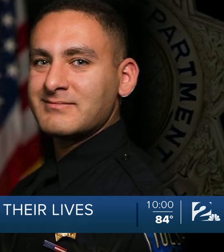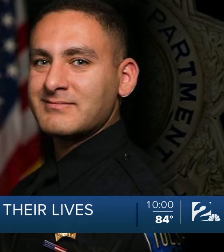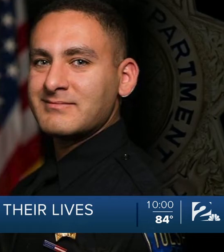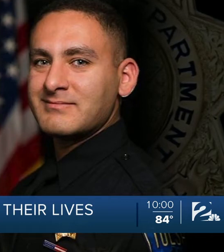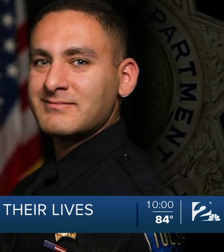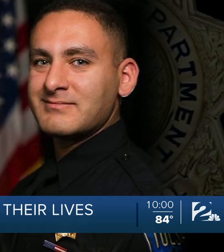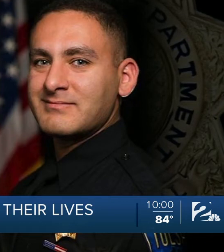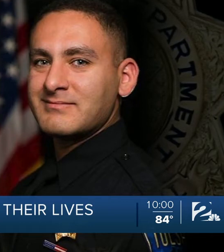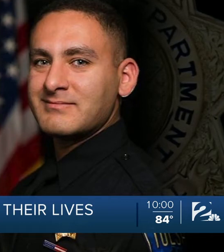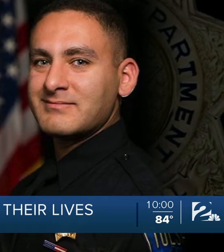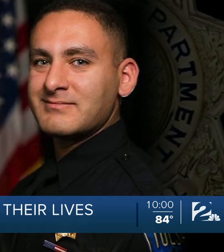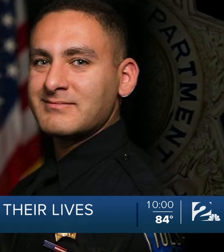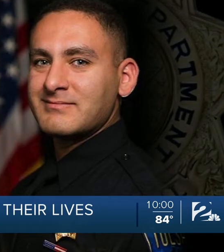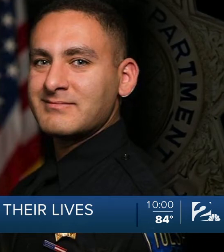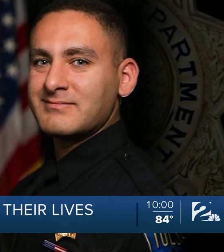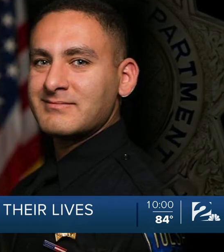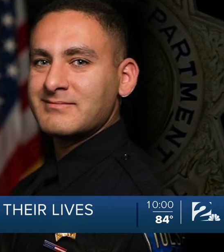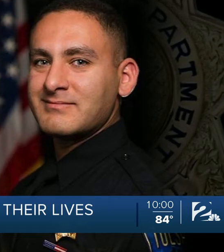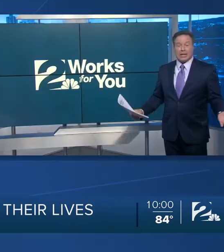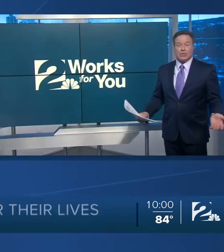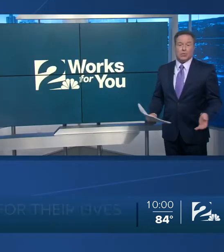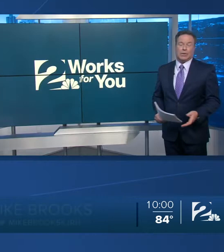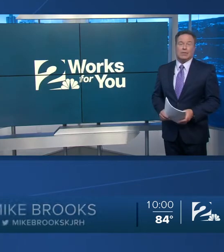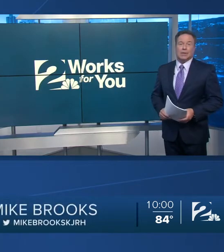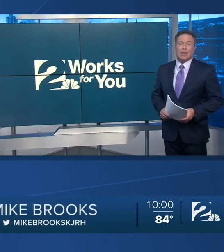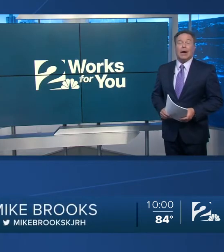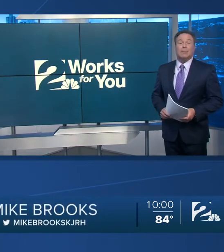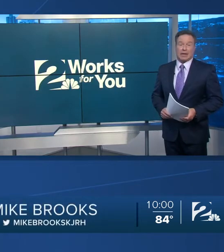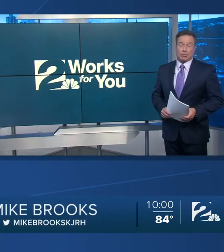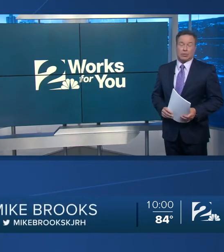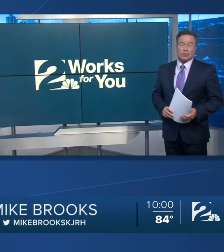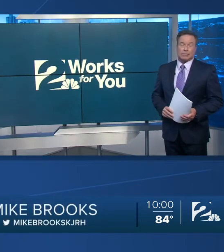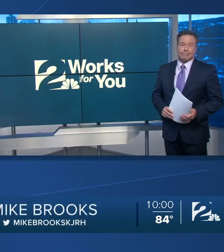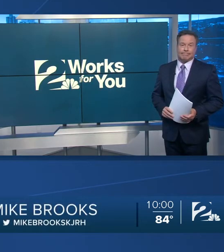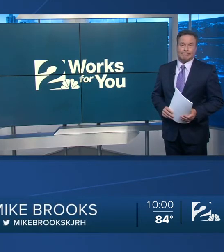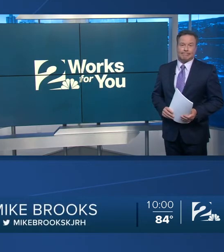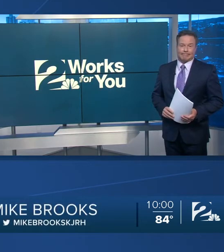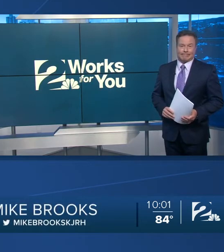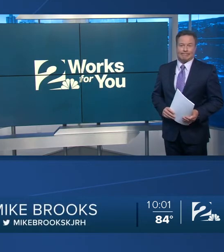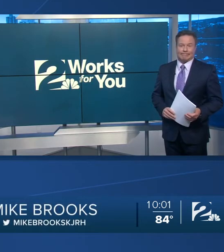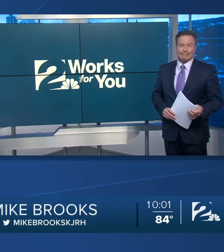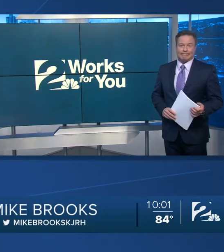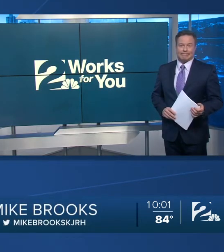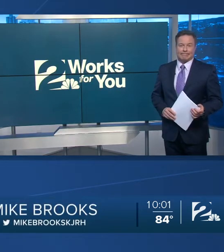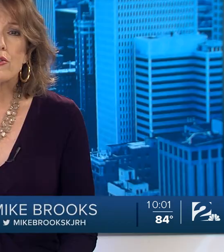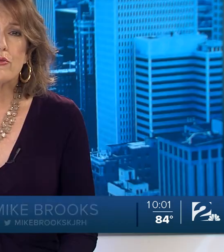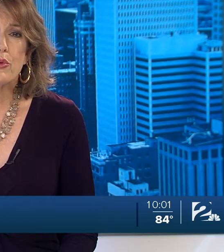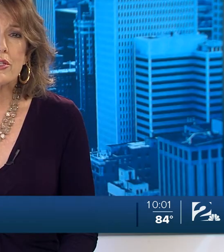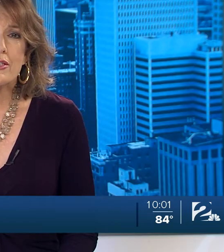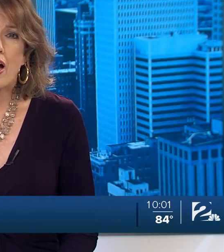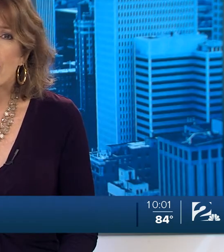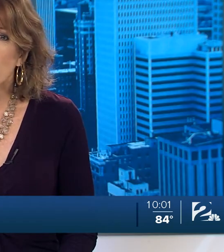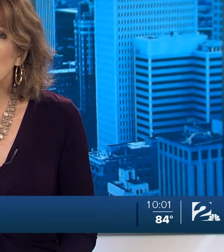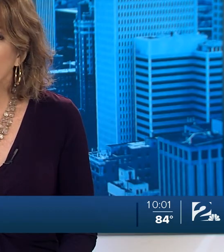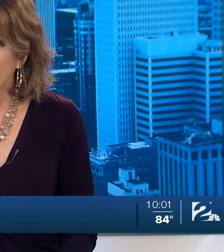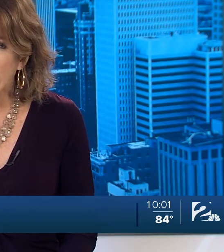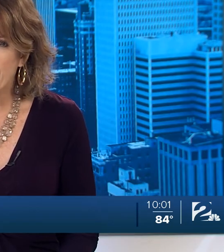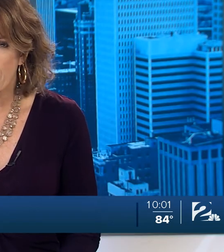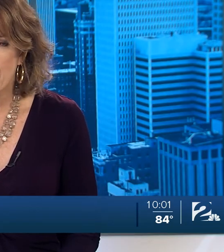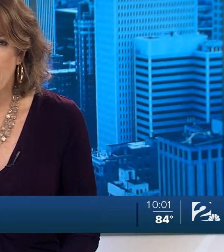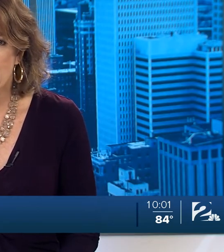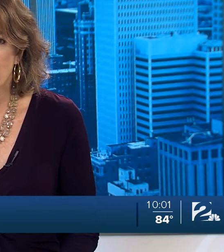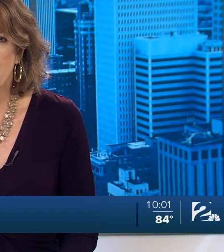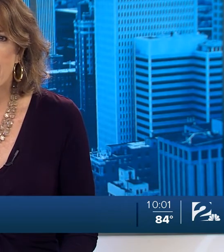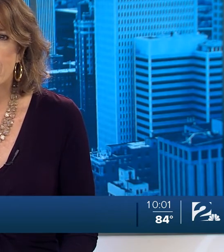to be a routine traffic stop. Good evening. Glad you're with us. I'm Mike Brooks. I'm Karen Larson. At least 4 years of prison time, that's what one